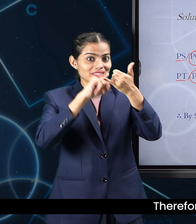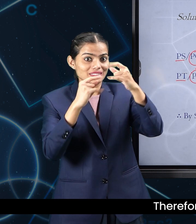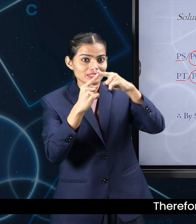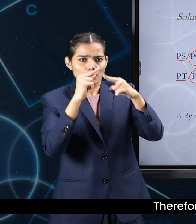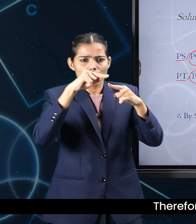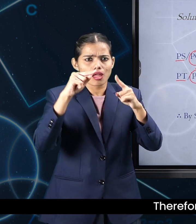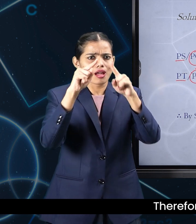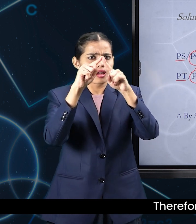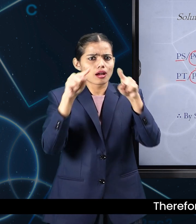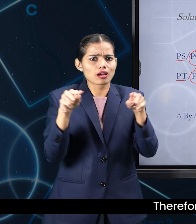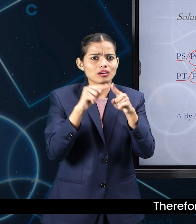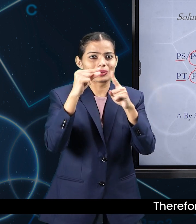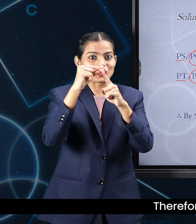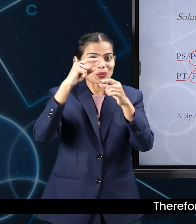to triangle PQR.